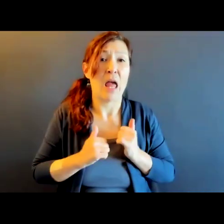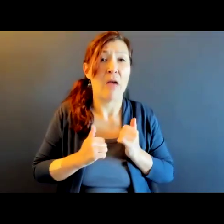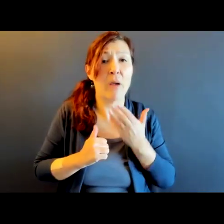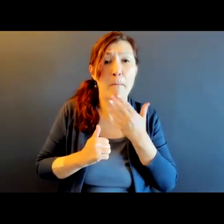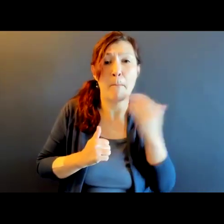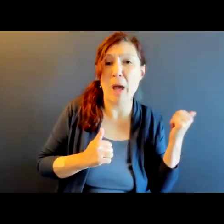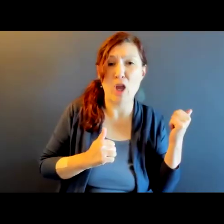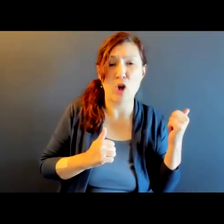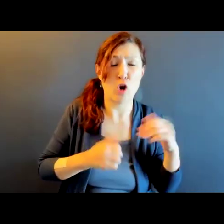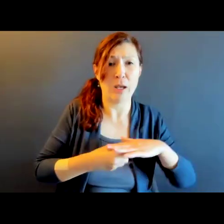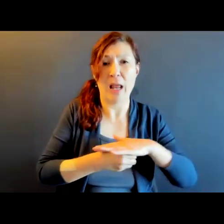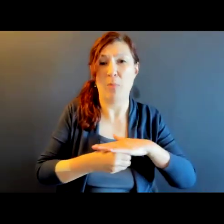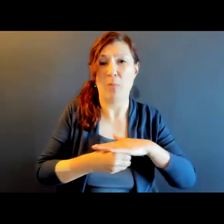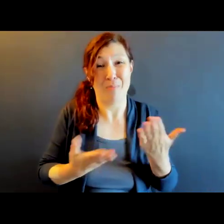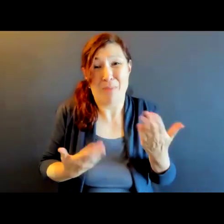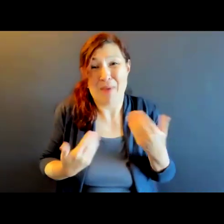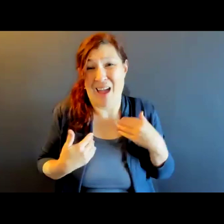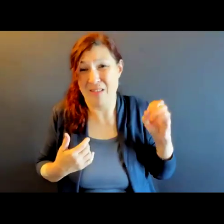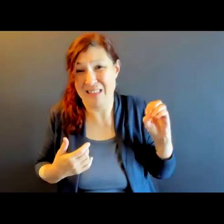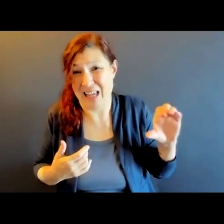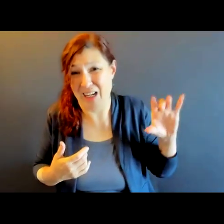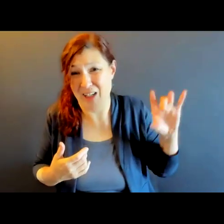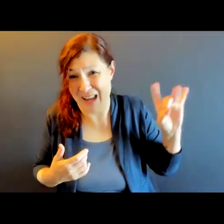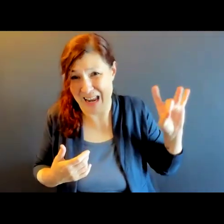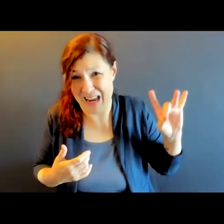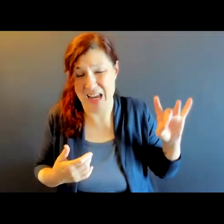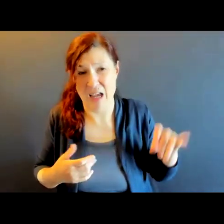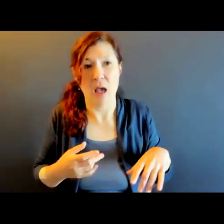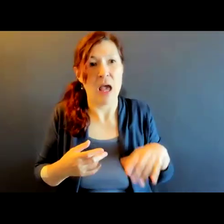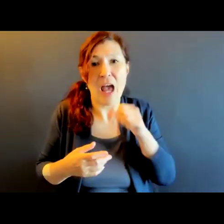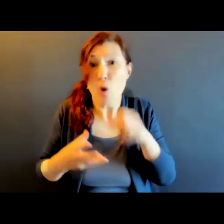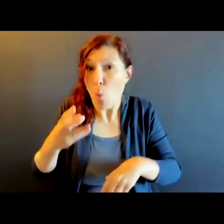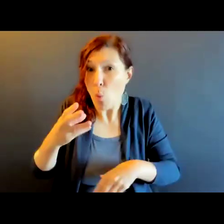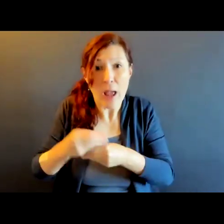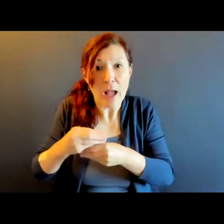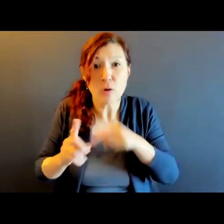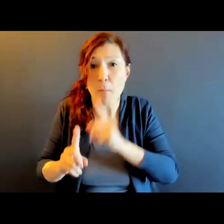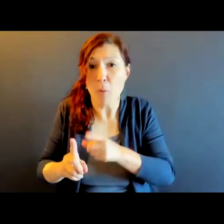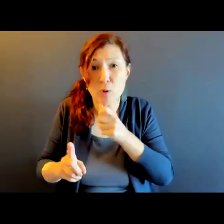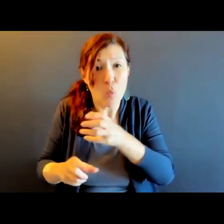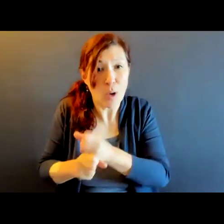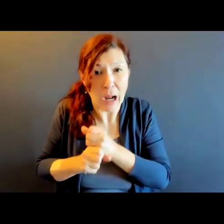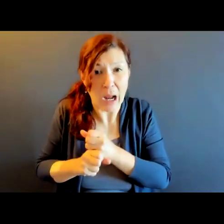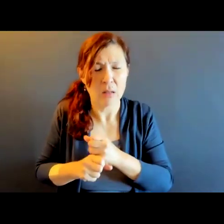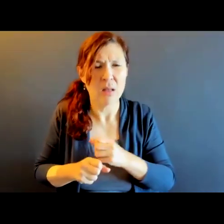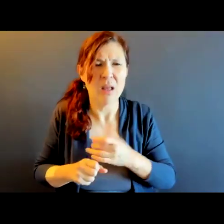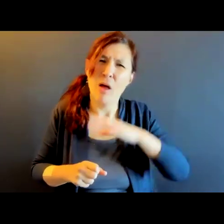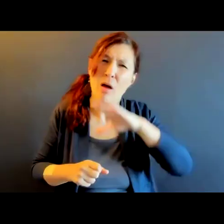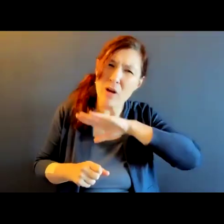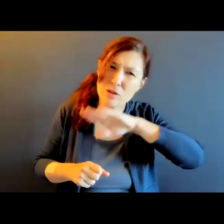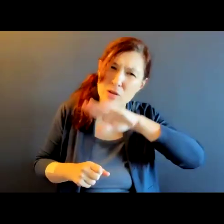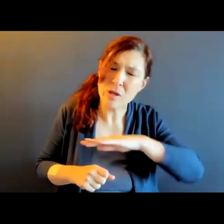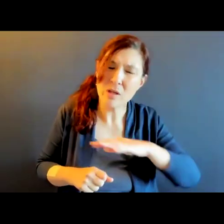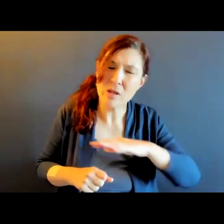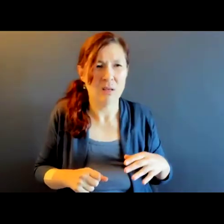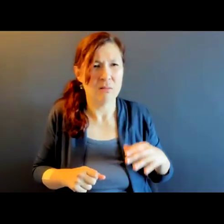Section 8 voucher, and they are deprived of these so-called extra points. It is super frustrating and it's